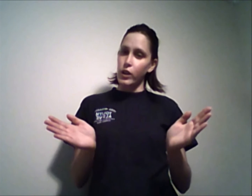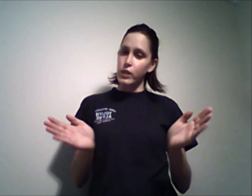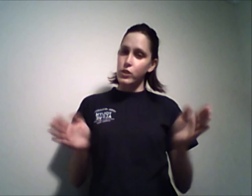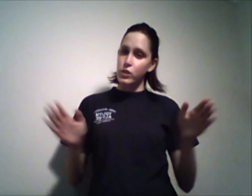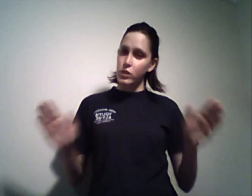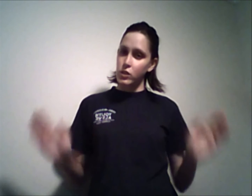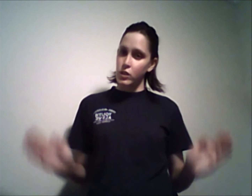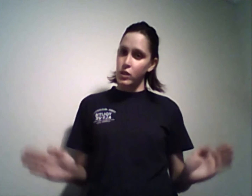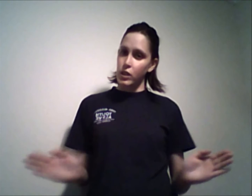Encourage.